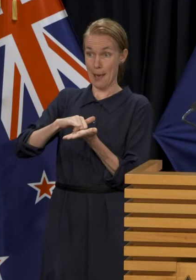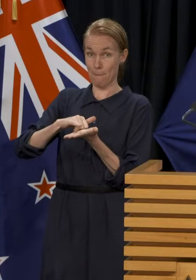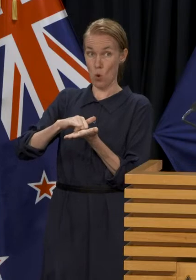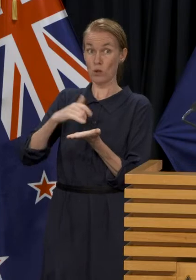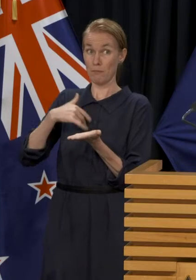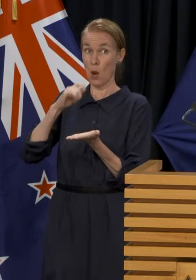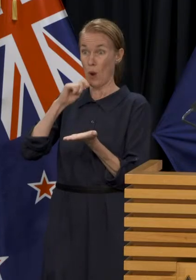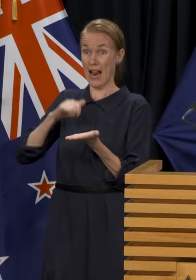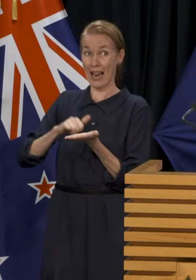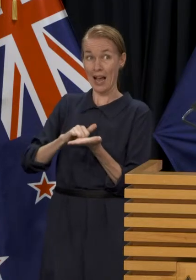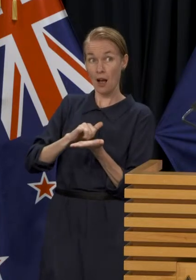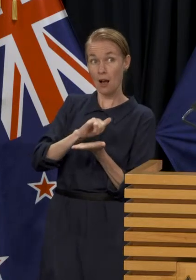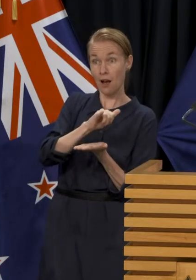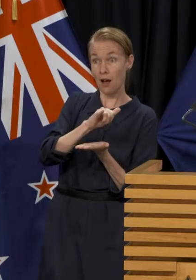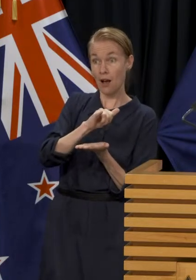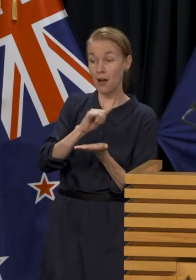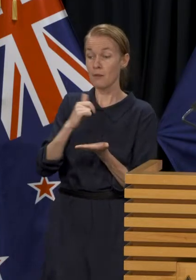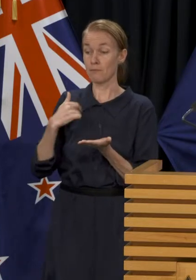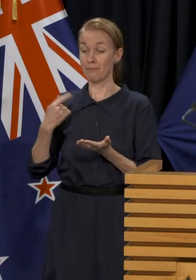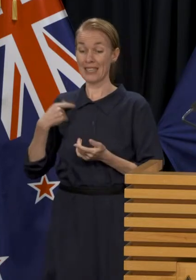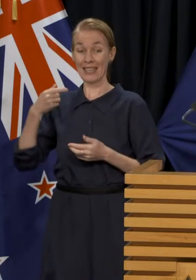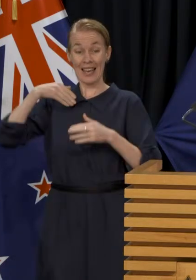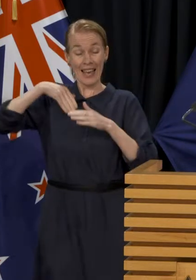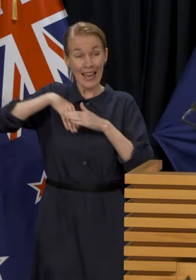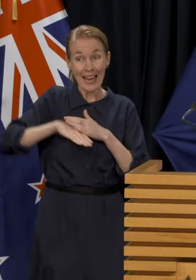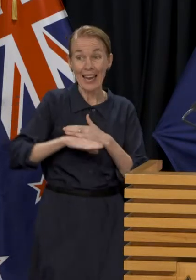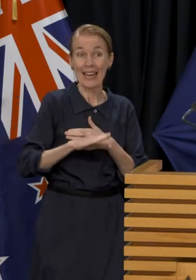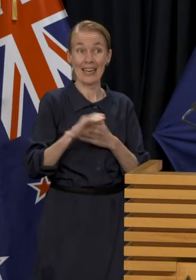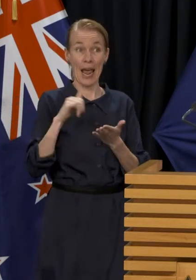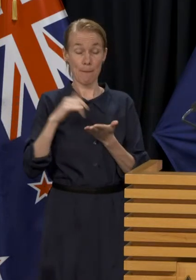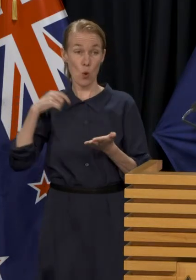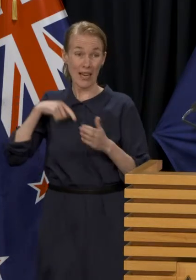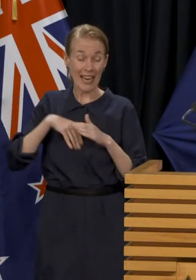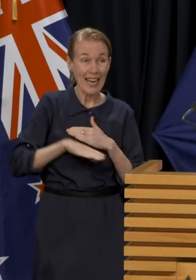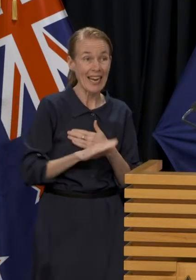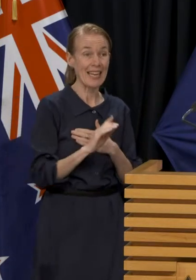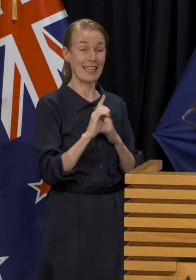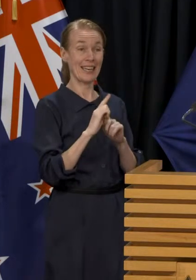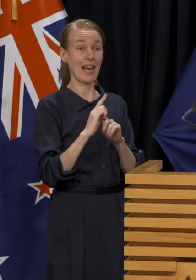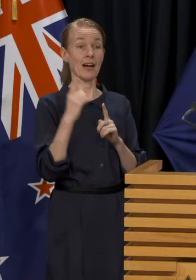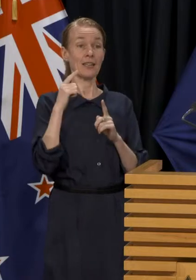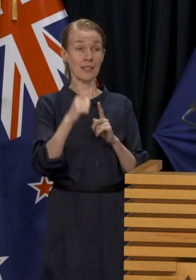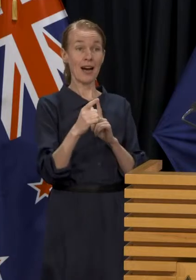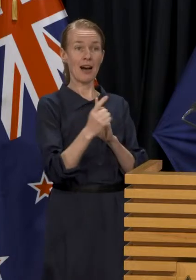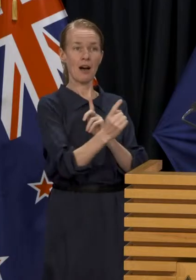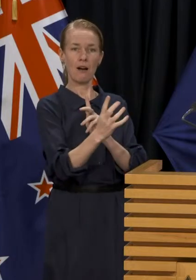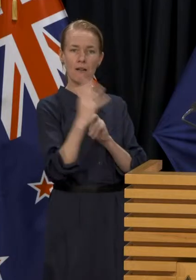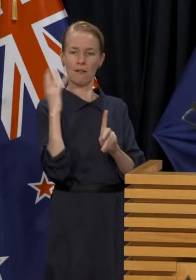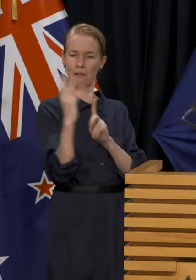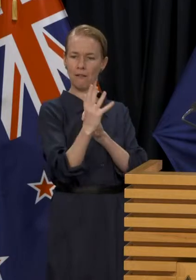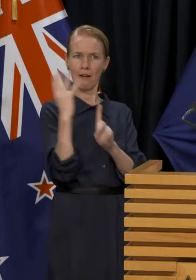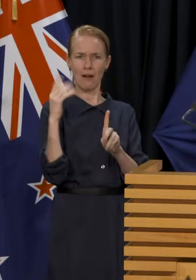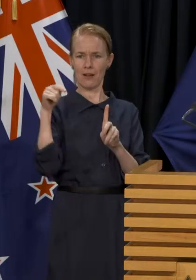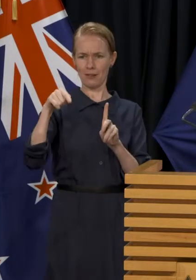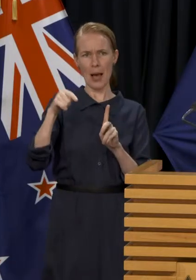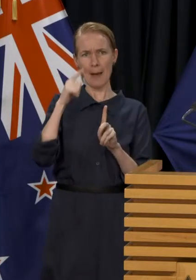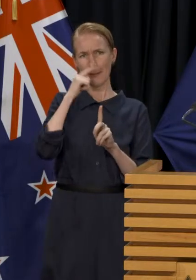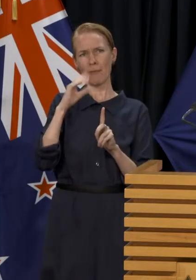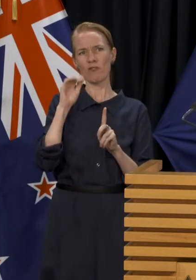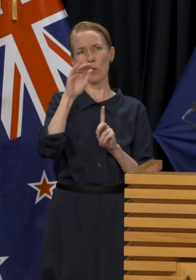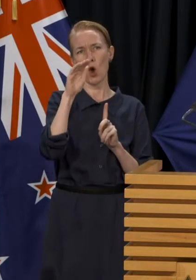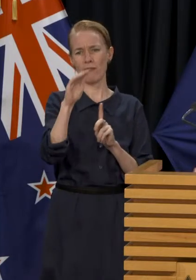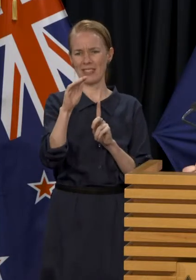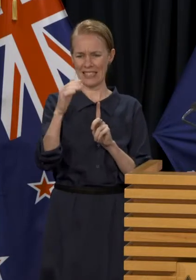who were arriving in New Zealand, so people who were potentially symptomatic from other countries. And this could be potentially the contact point where these people then